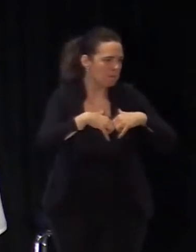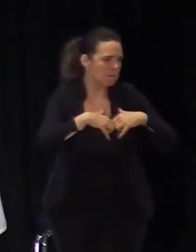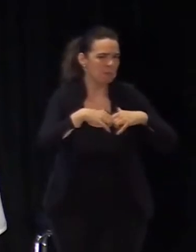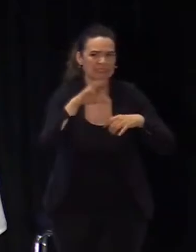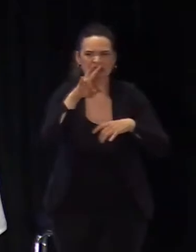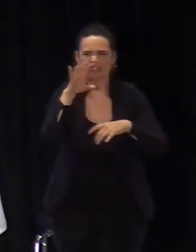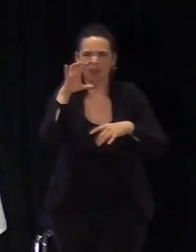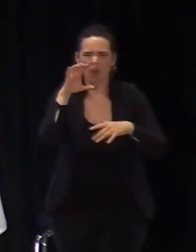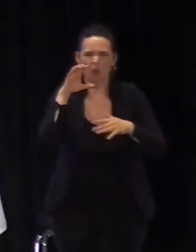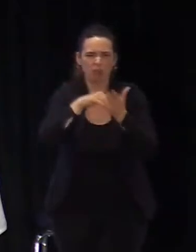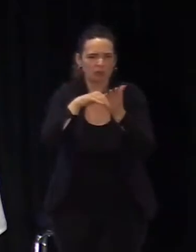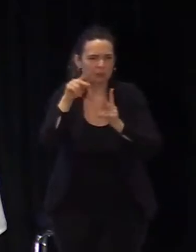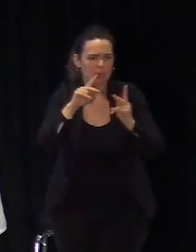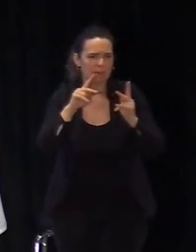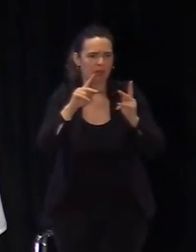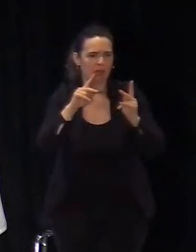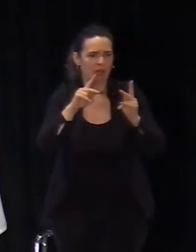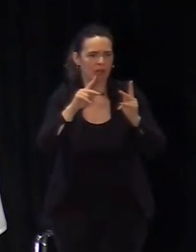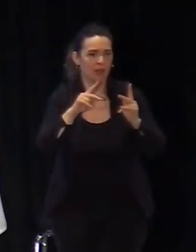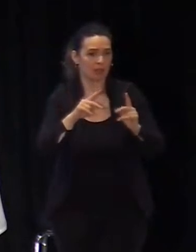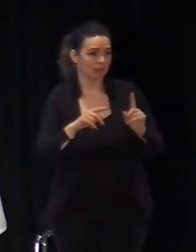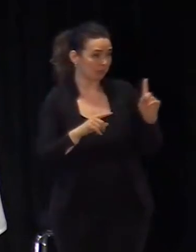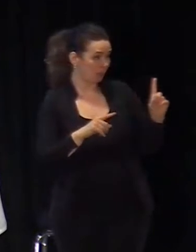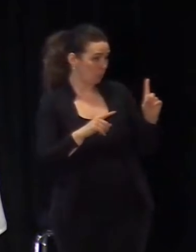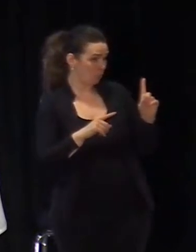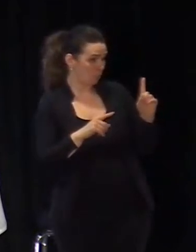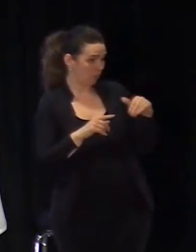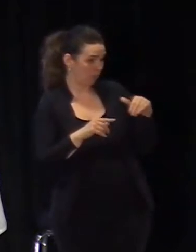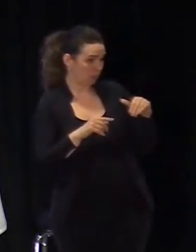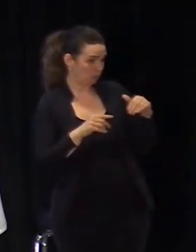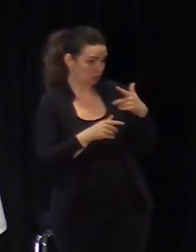getting a shot or an appointment for a shot.